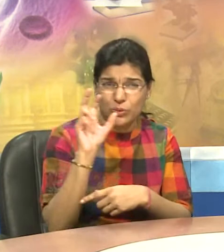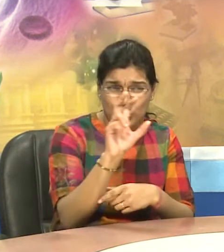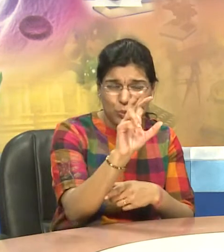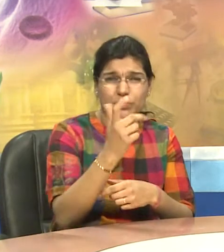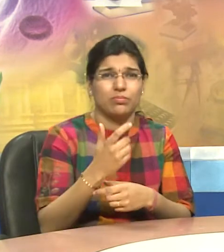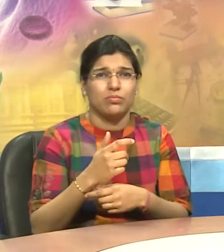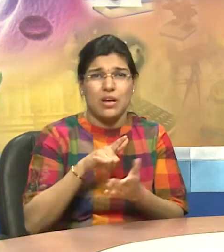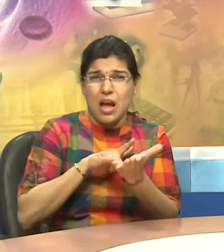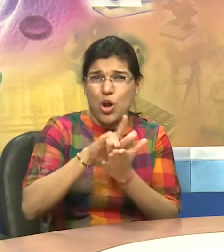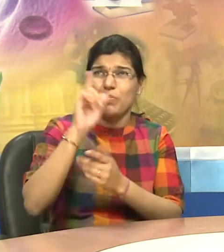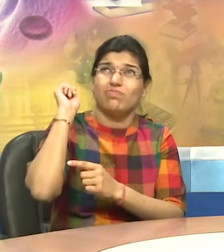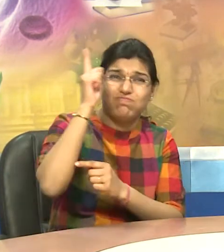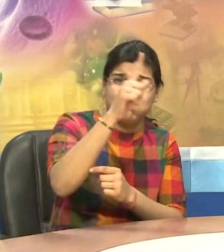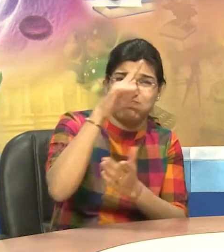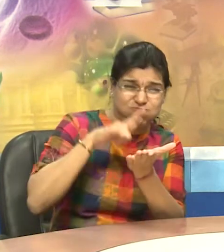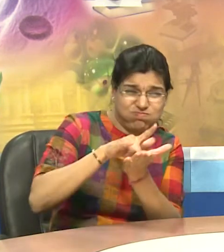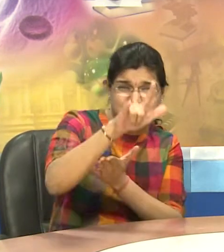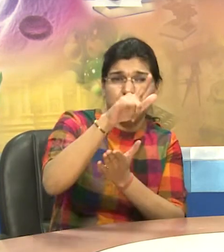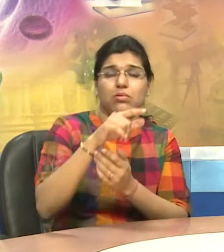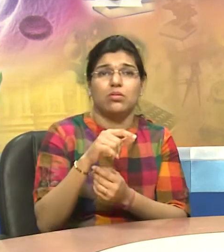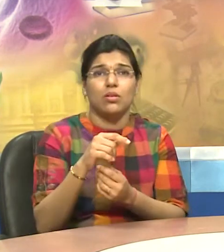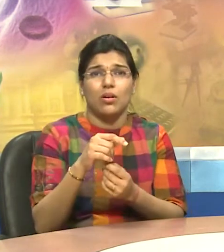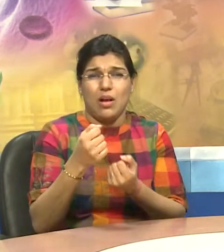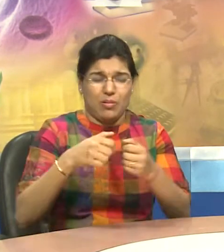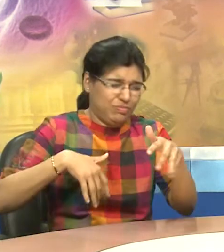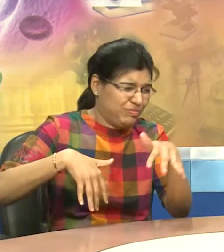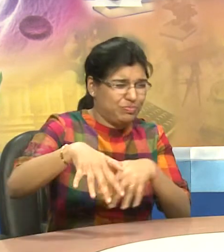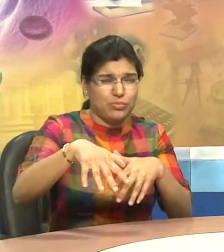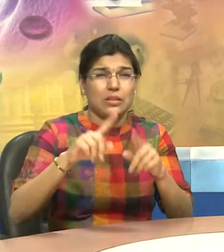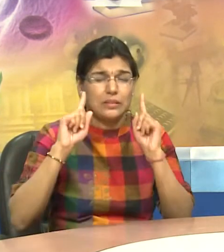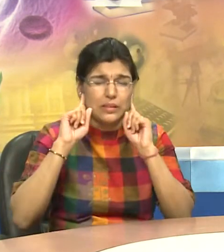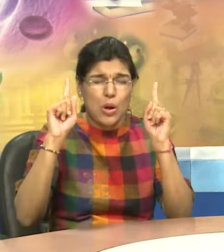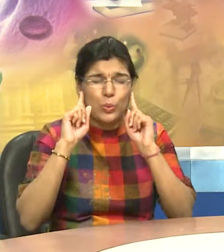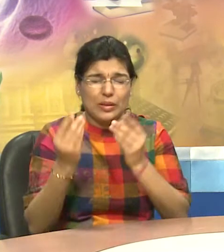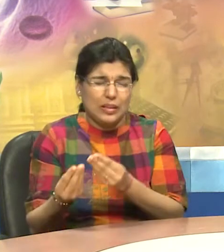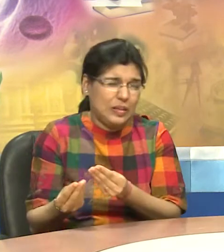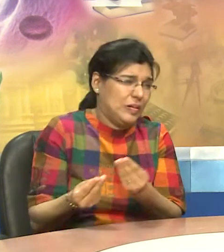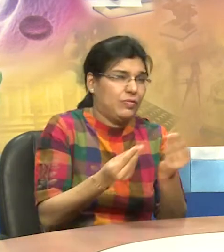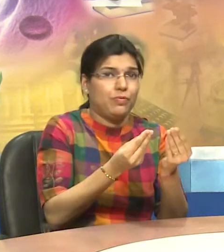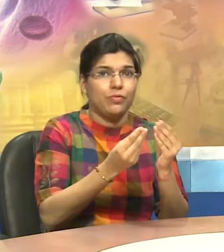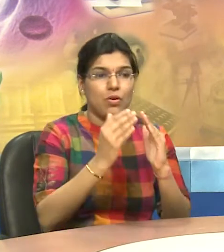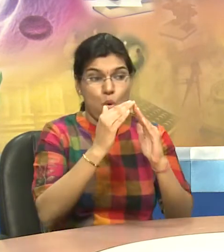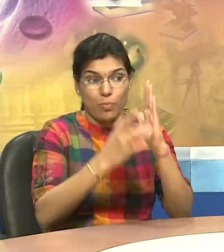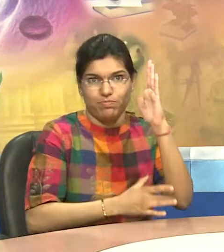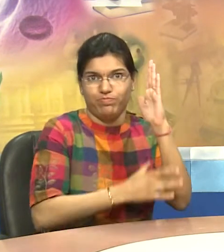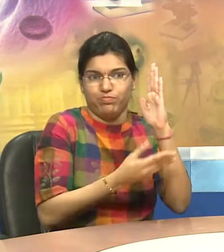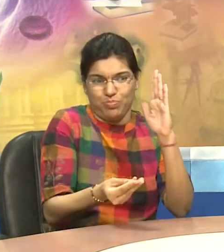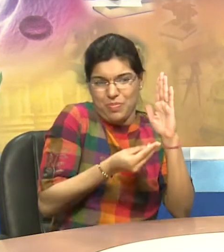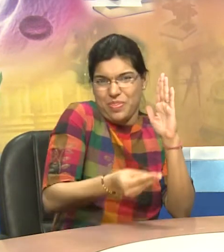There are sound of road, horn, buses, aeroplanes. He